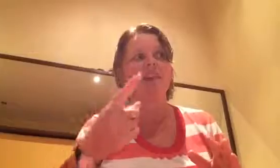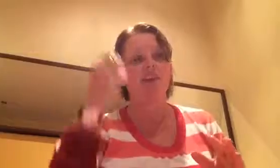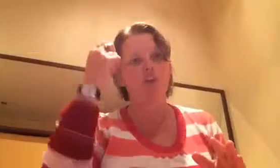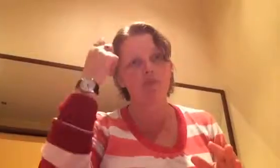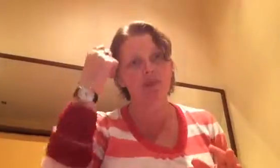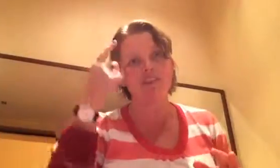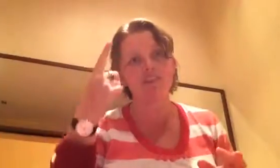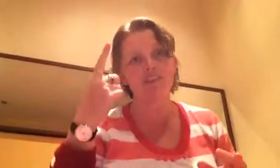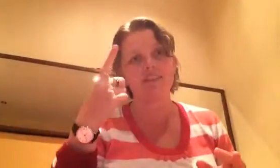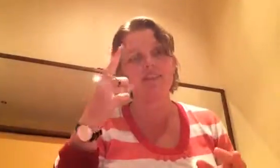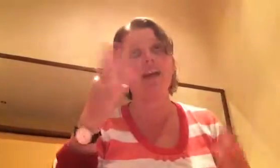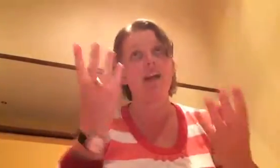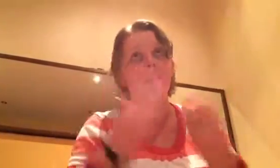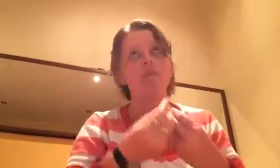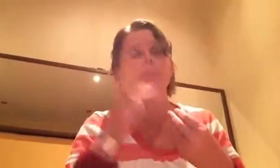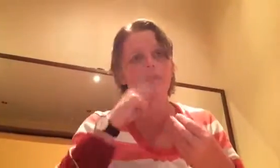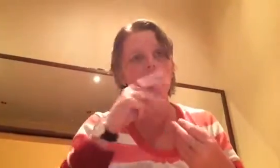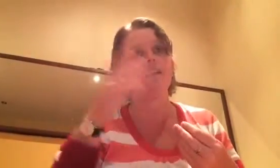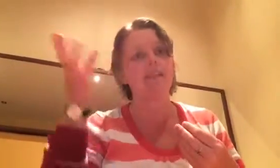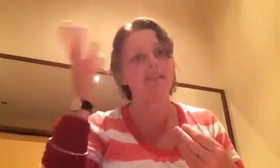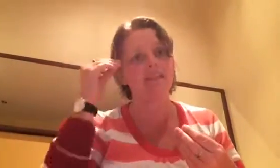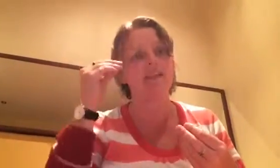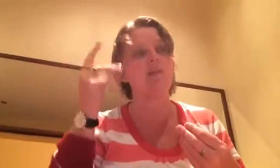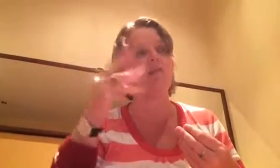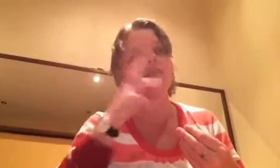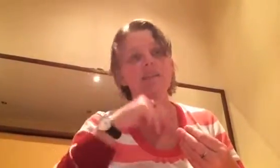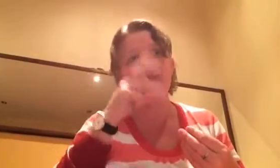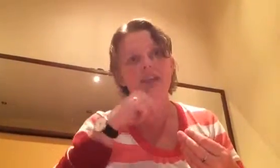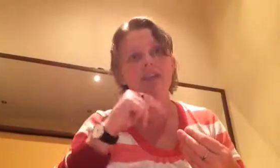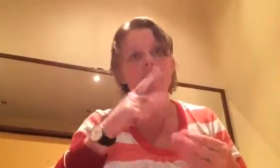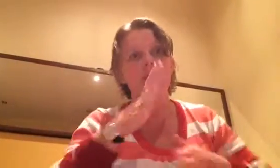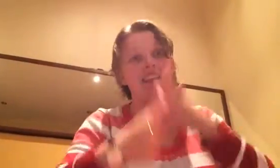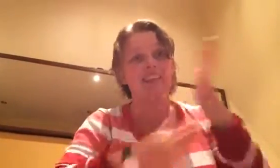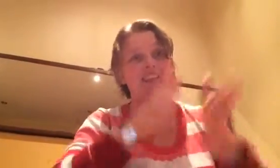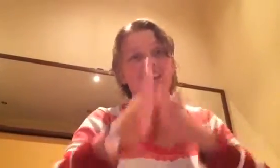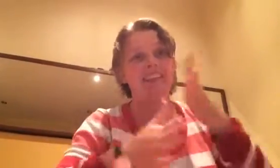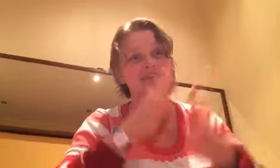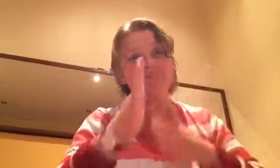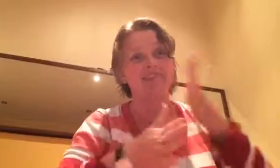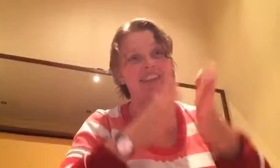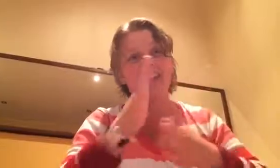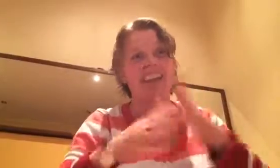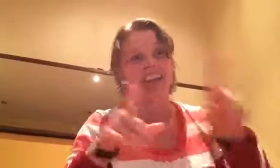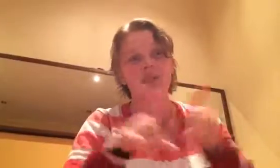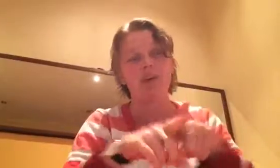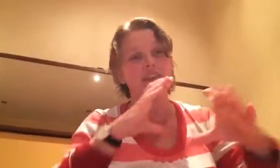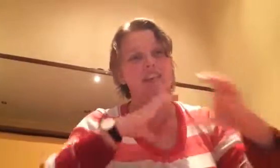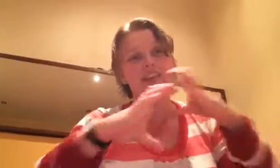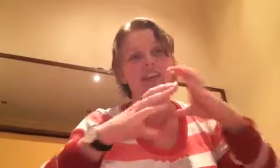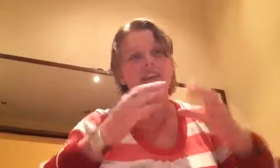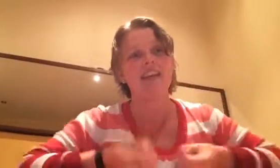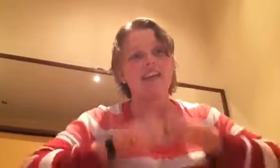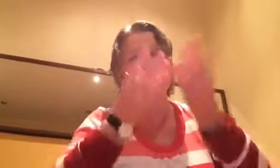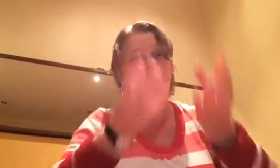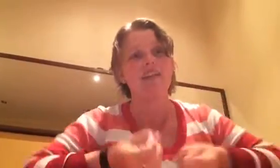That comprehension comes with speaking and listening. And when we say speaking, I mean that's signing, okay, as well, because it's